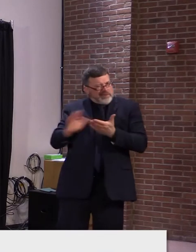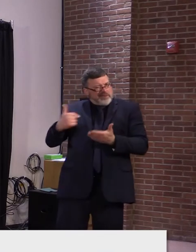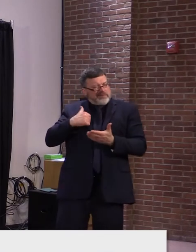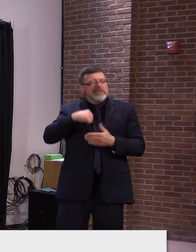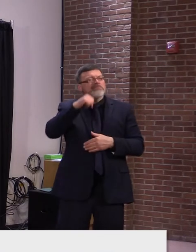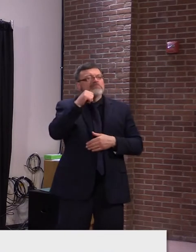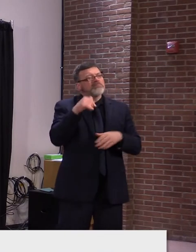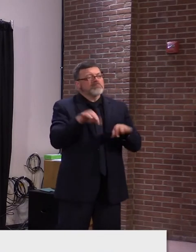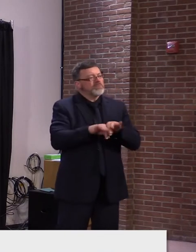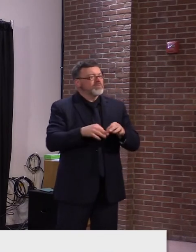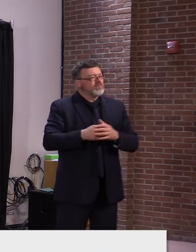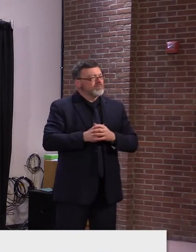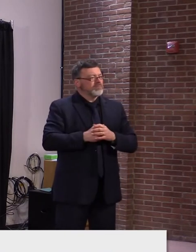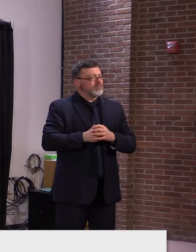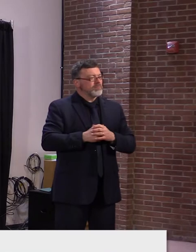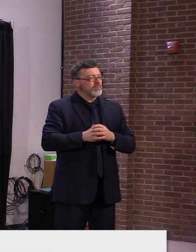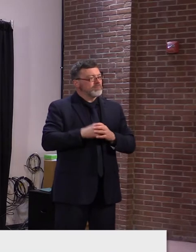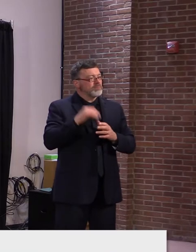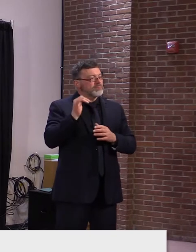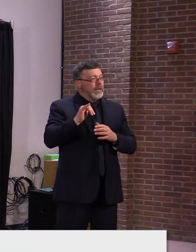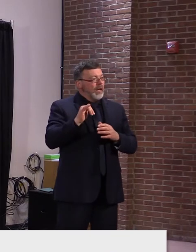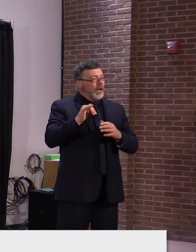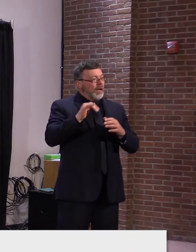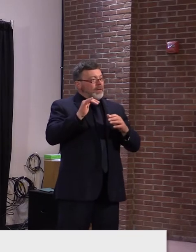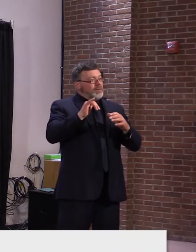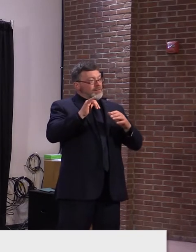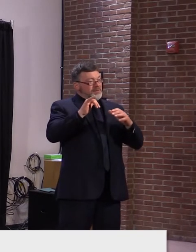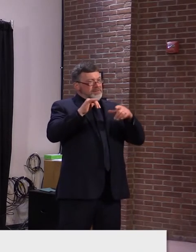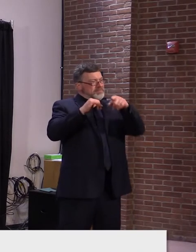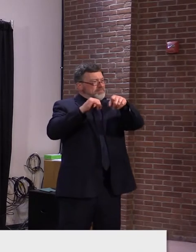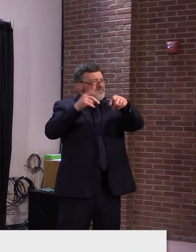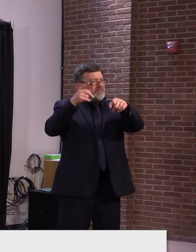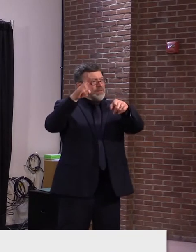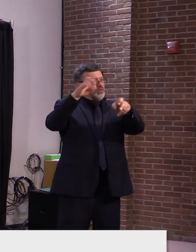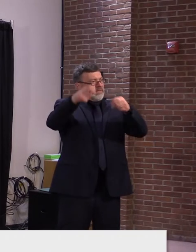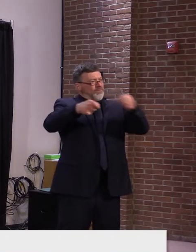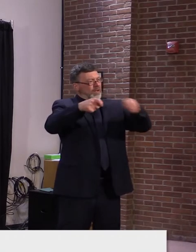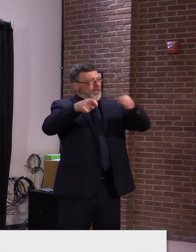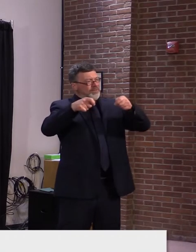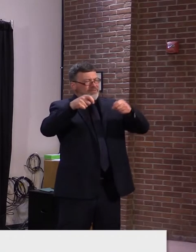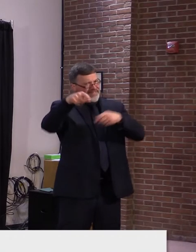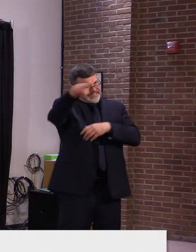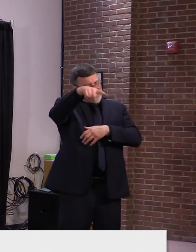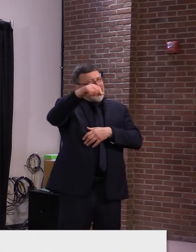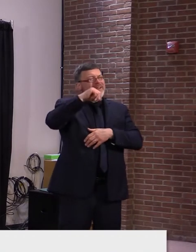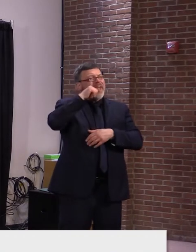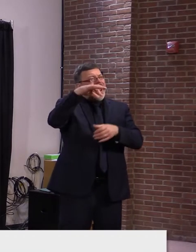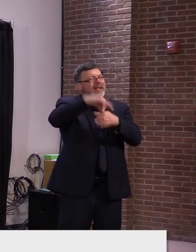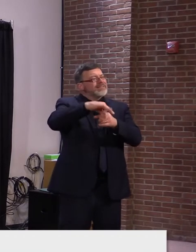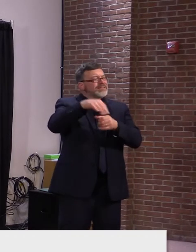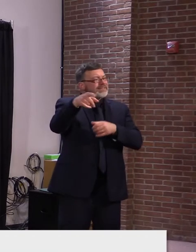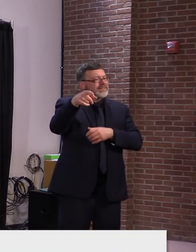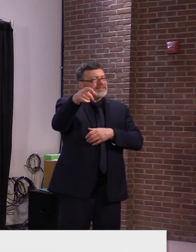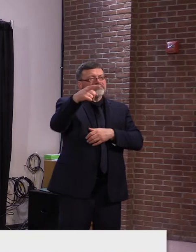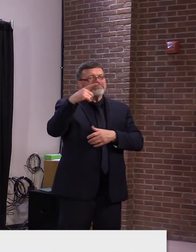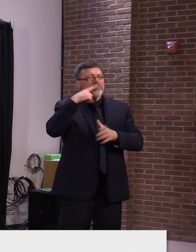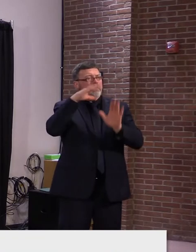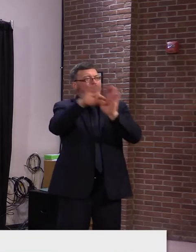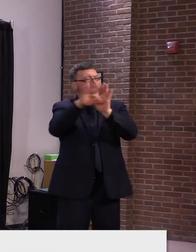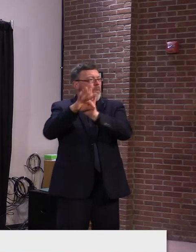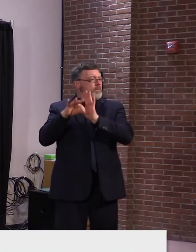regulatory body like the PUC, who isn't really elected and isn't really beholden to anyone,